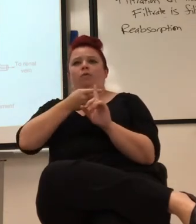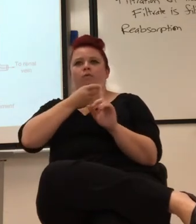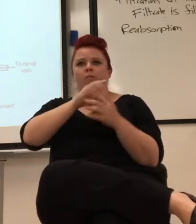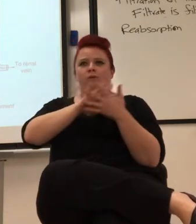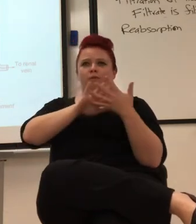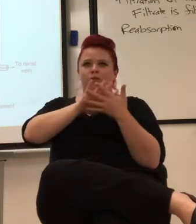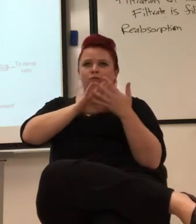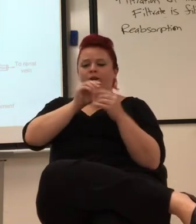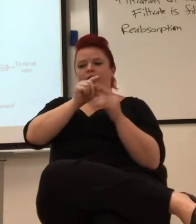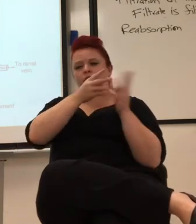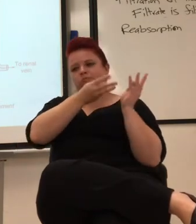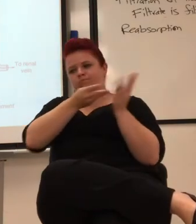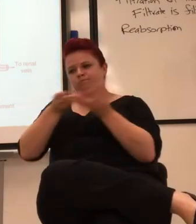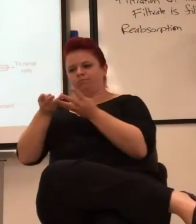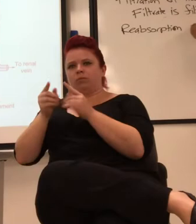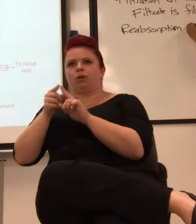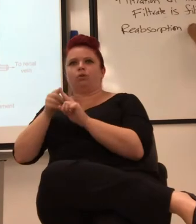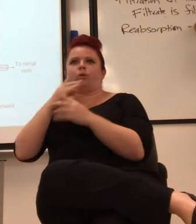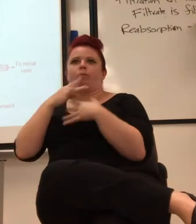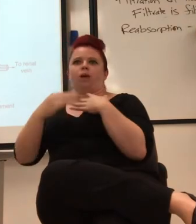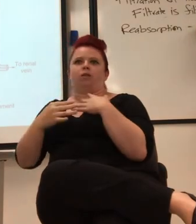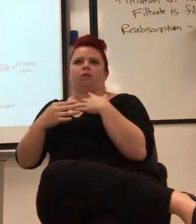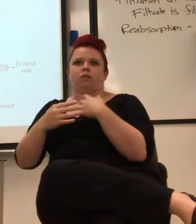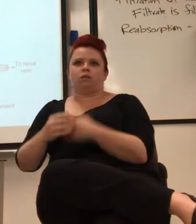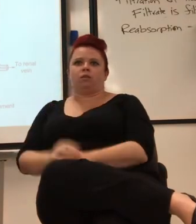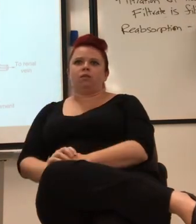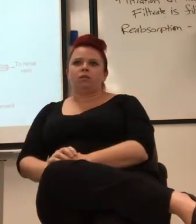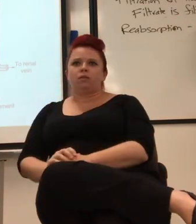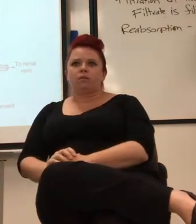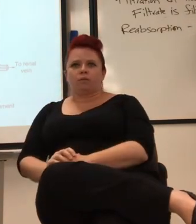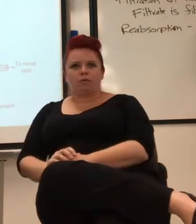blood. That's the definition.